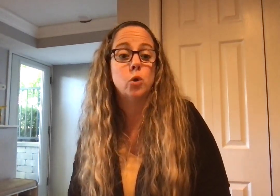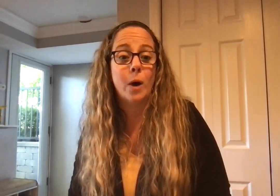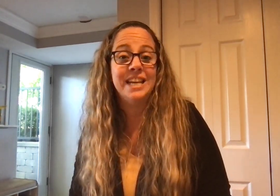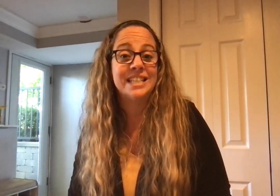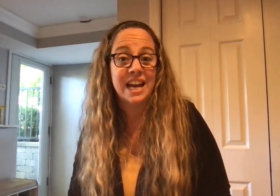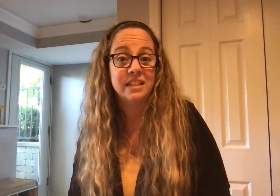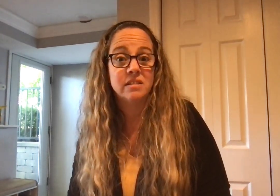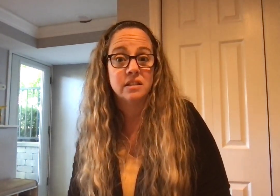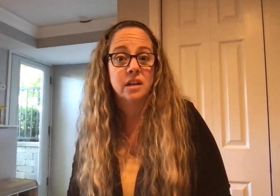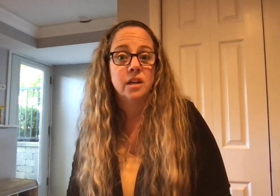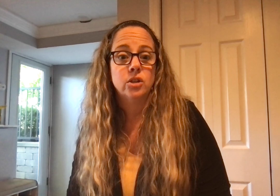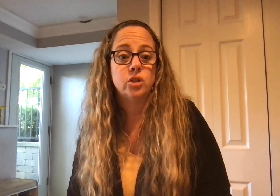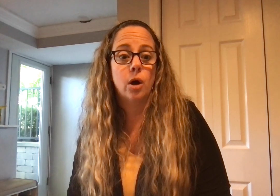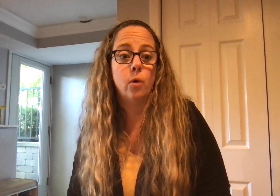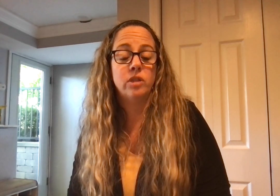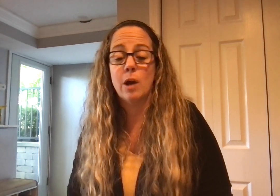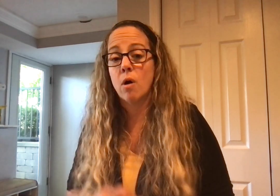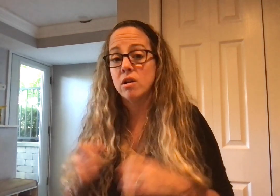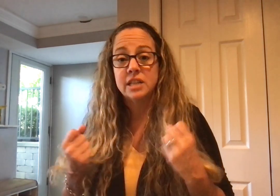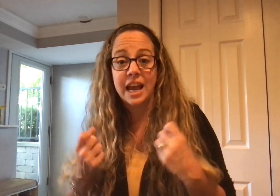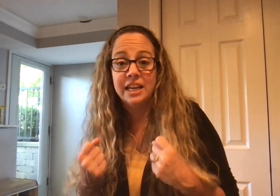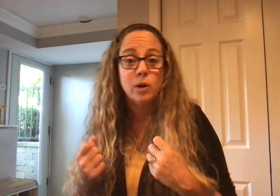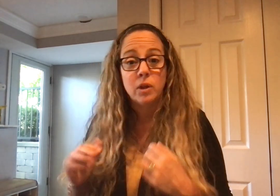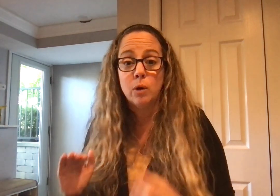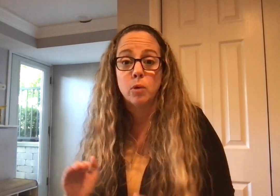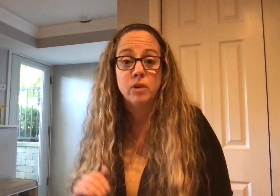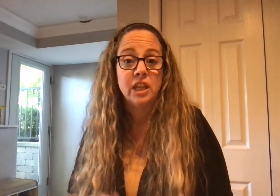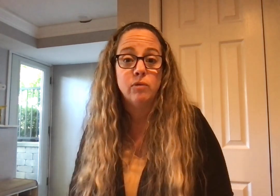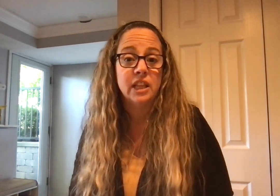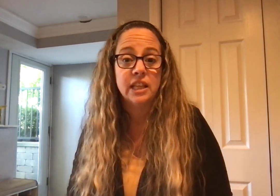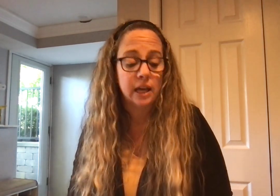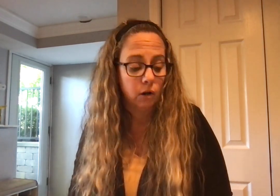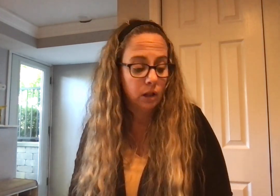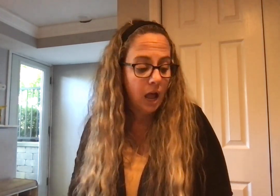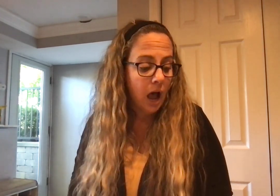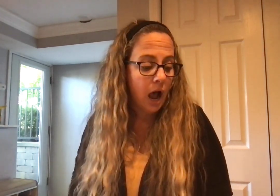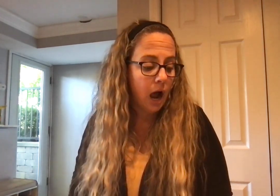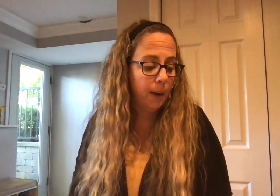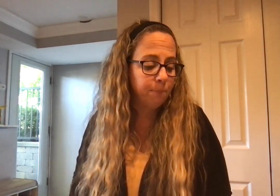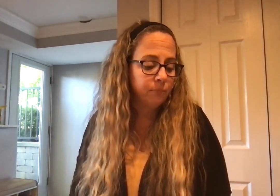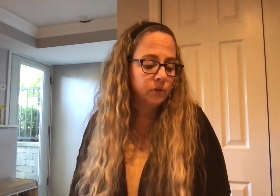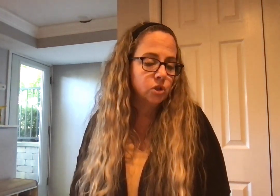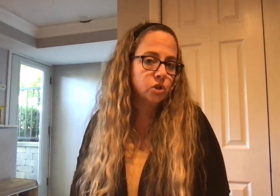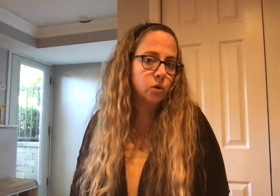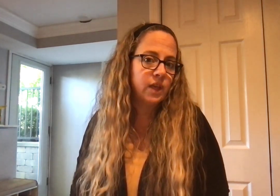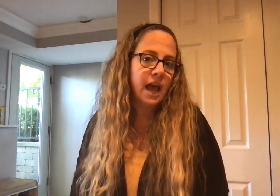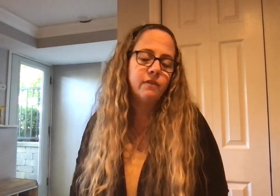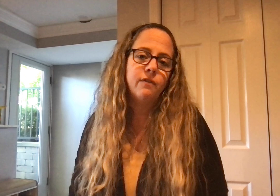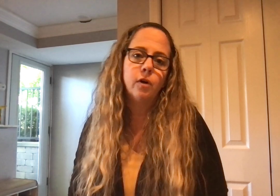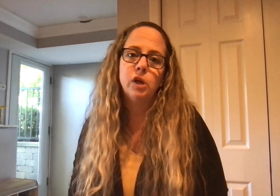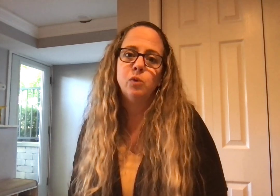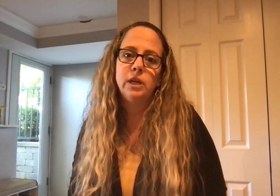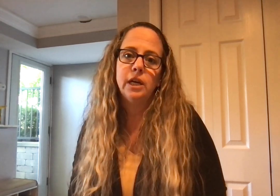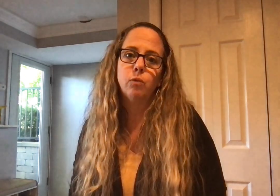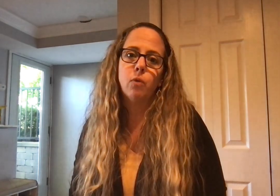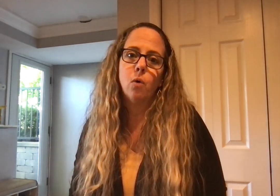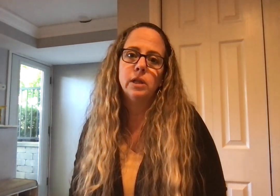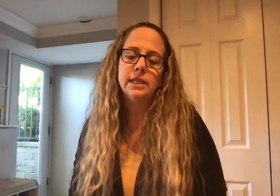20 signs. So they were signing when they were really, really little. So they have a very unique role in the